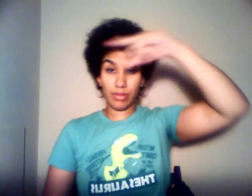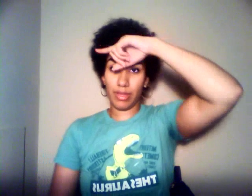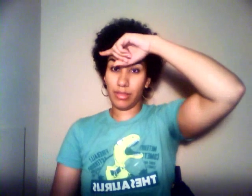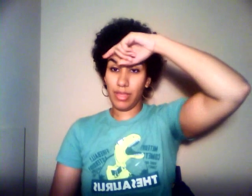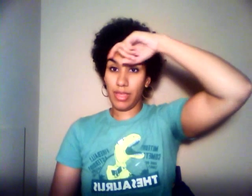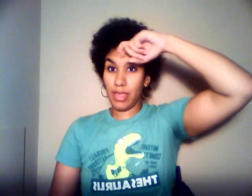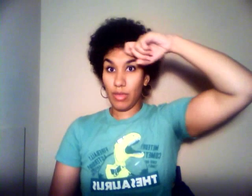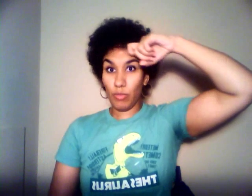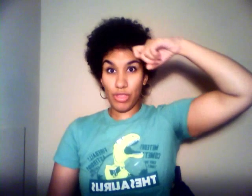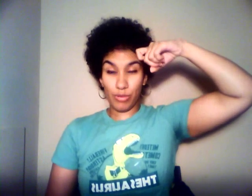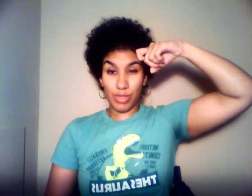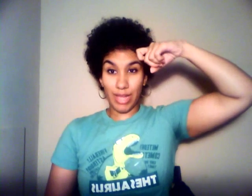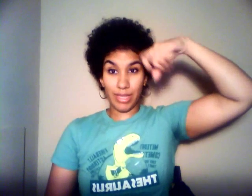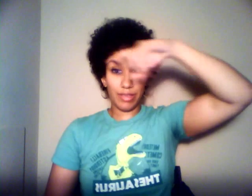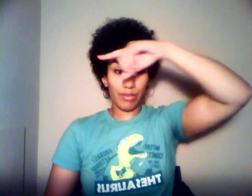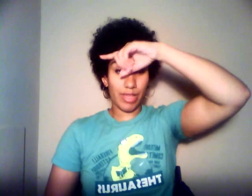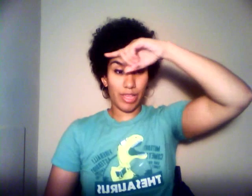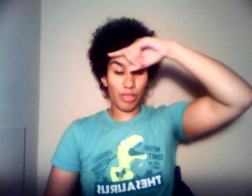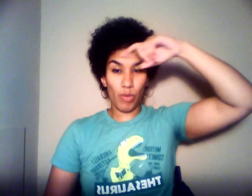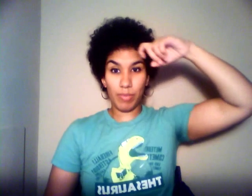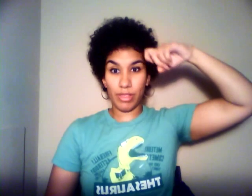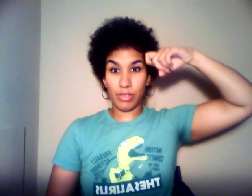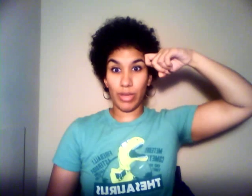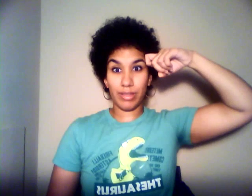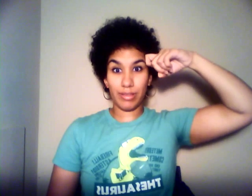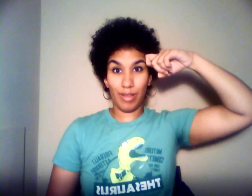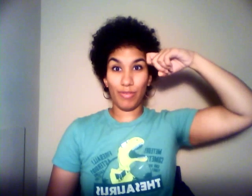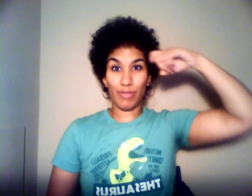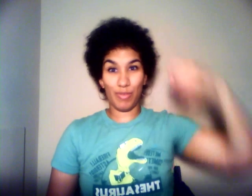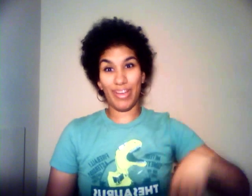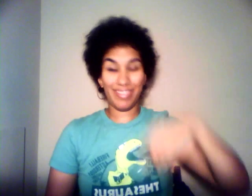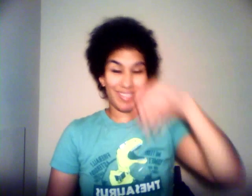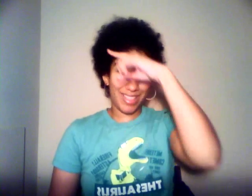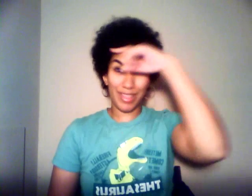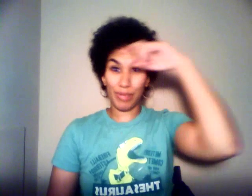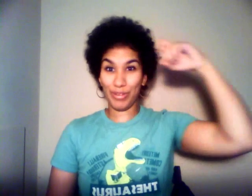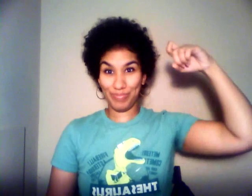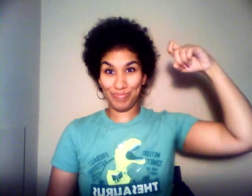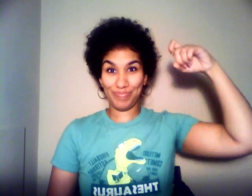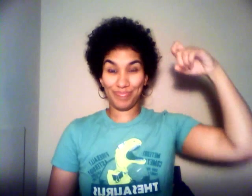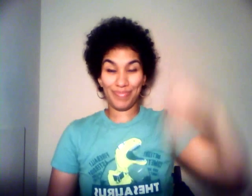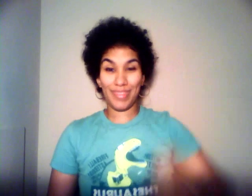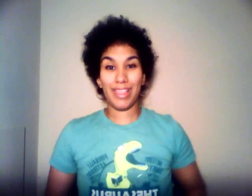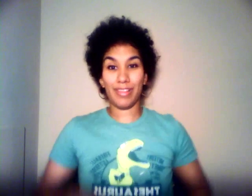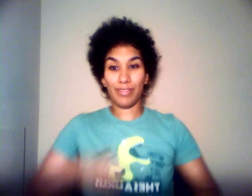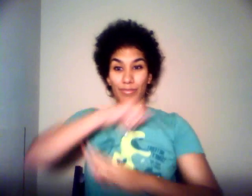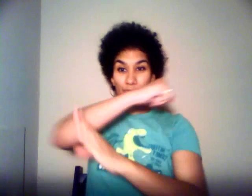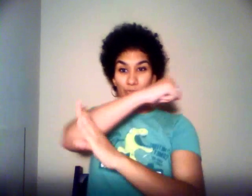Okay. What you're signing here is that you're wiping sweat off of your brow. Summer. So